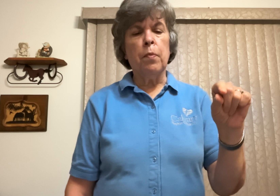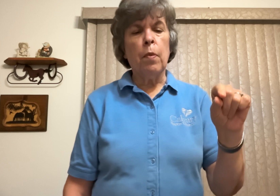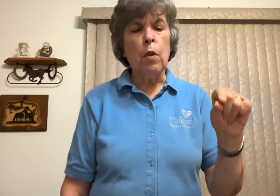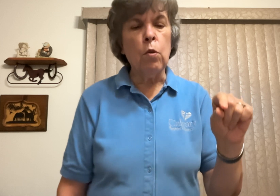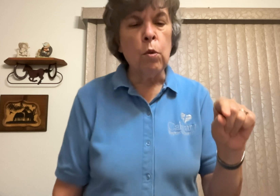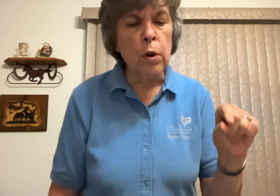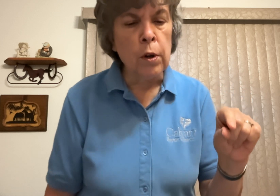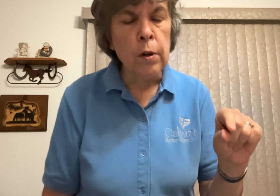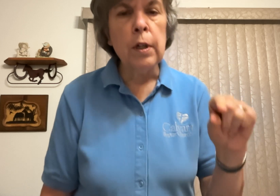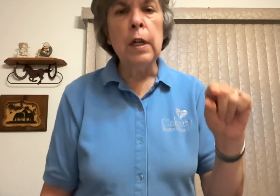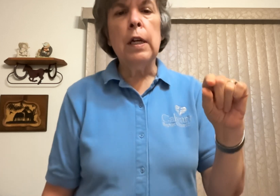or